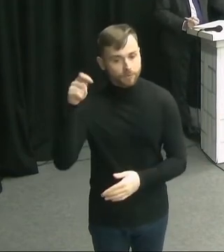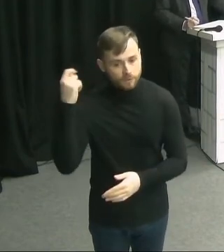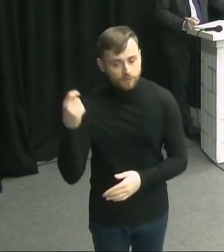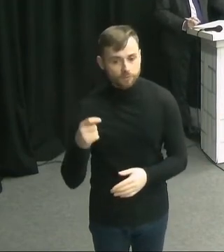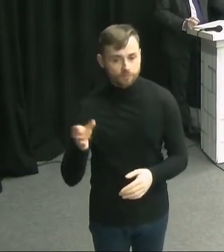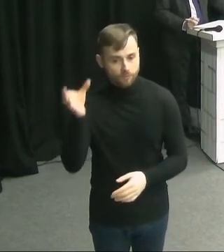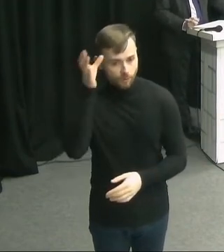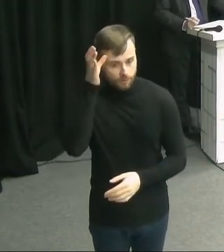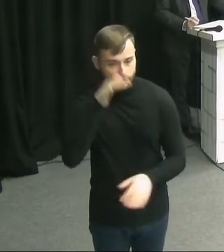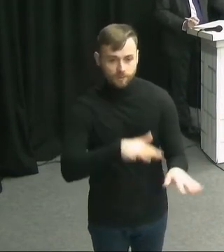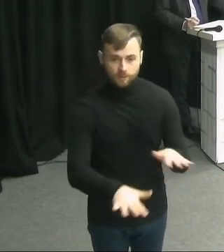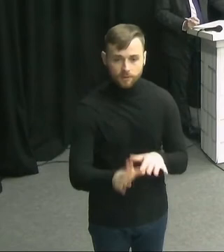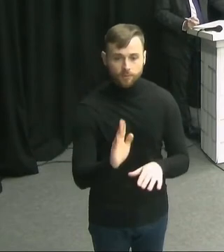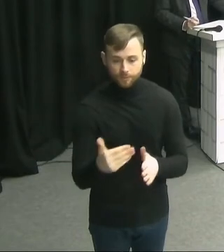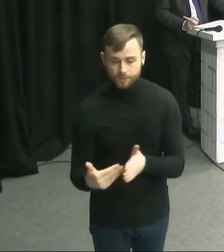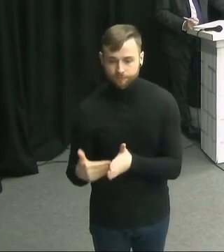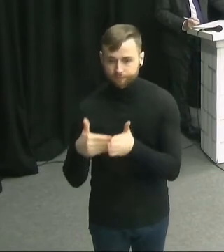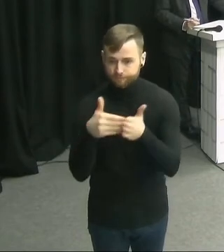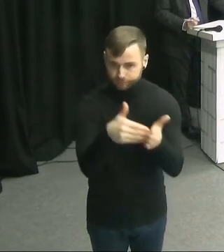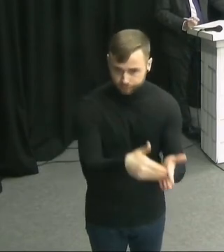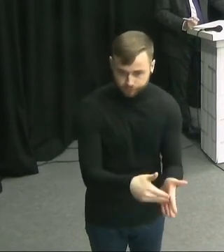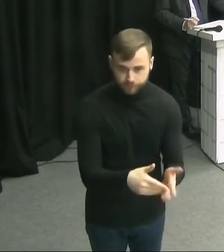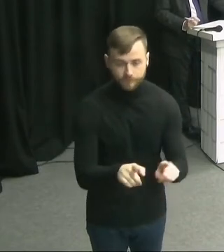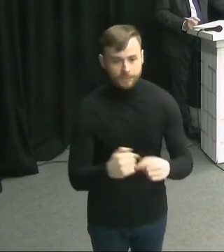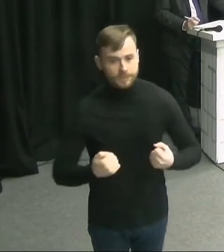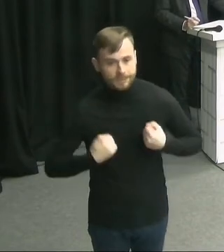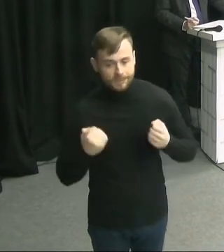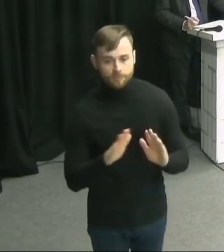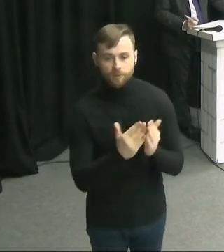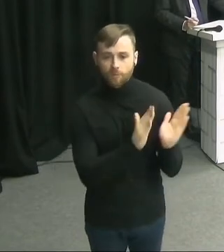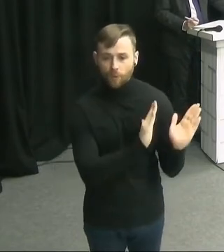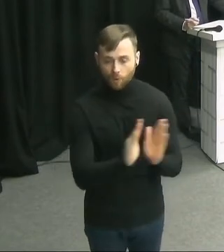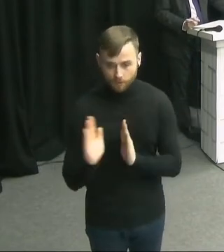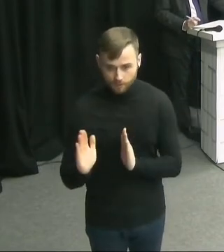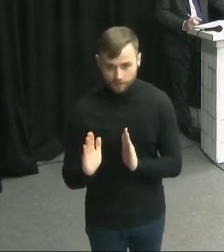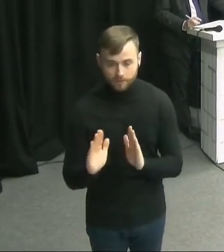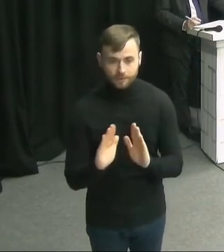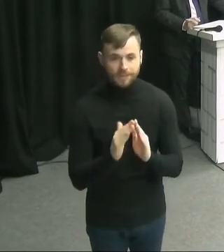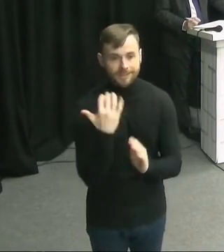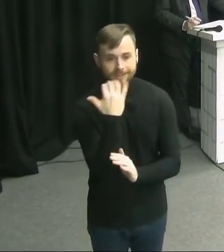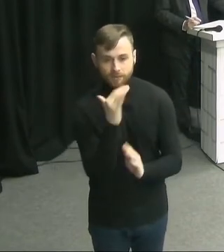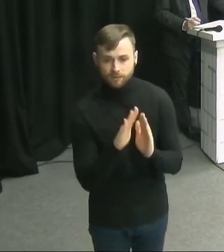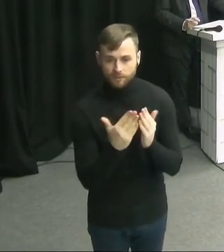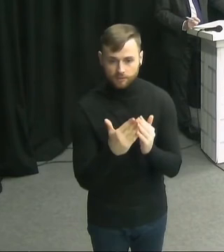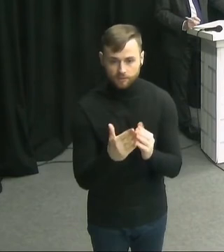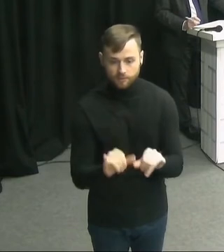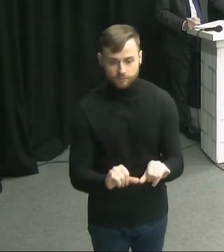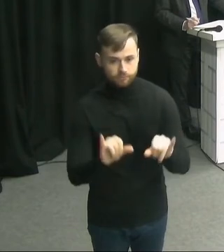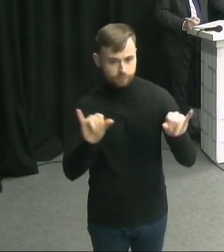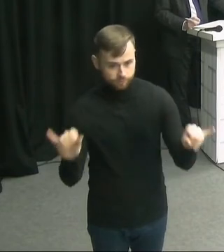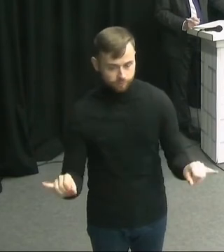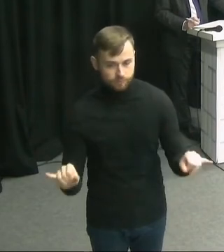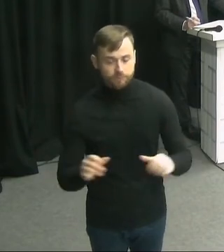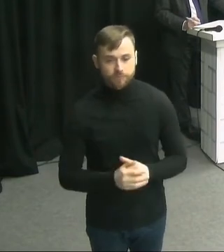for international community. And the last statement, constant support to scientific activities